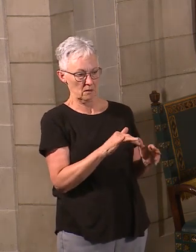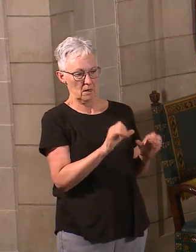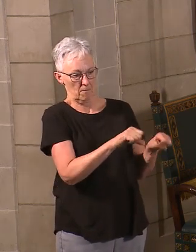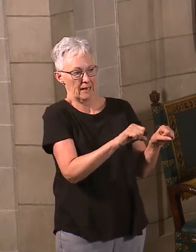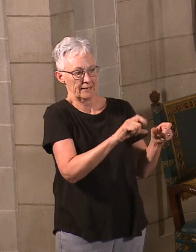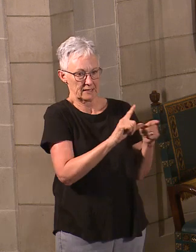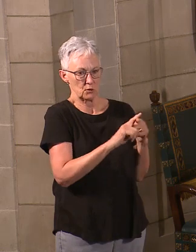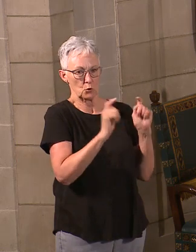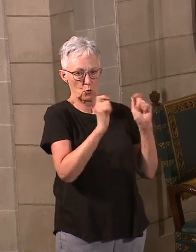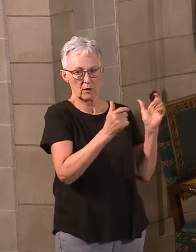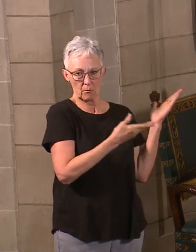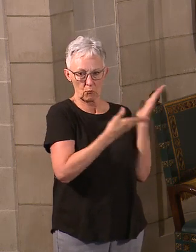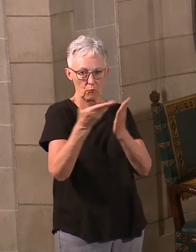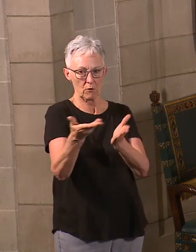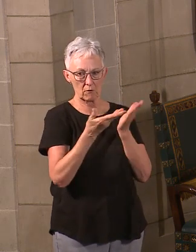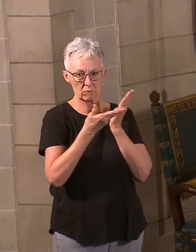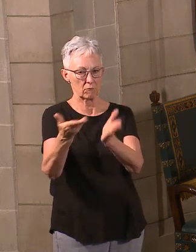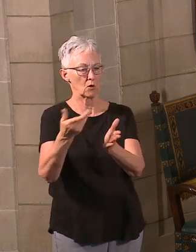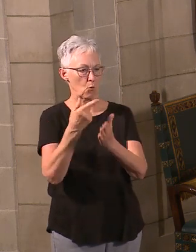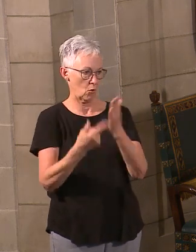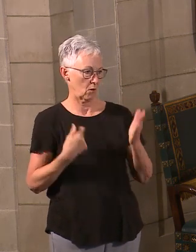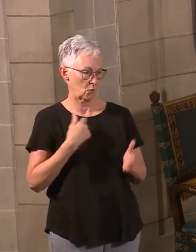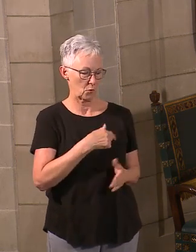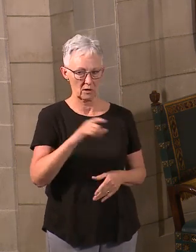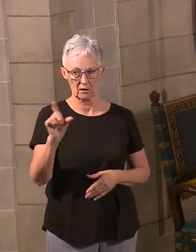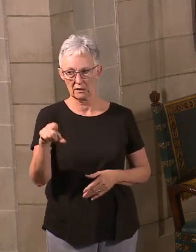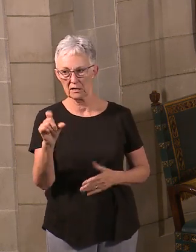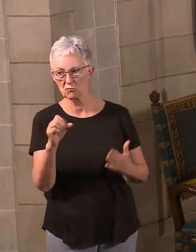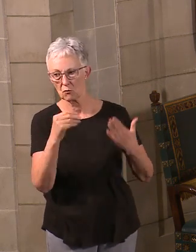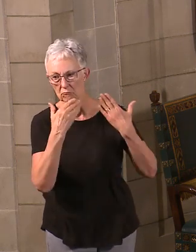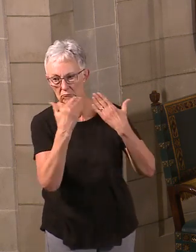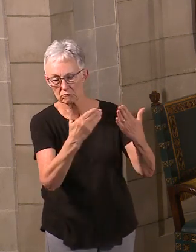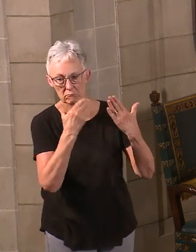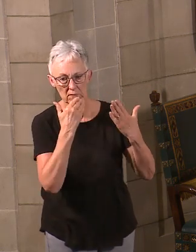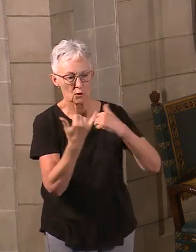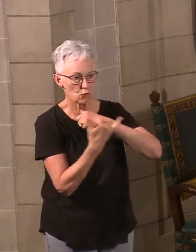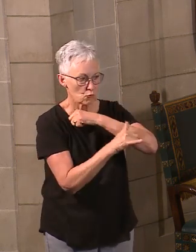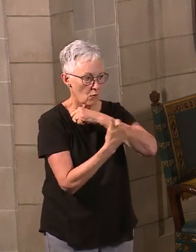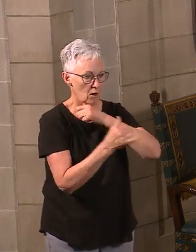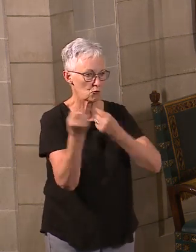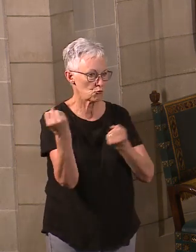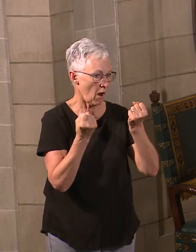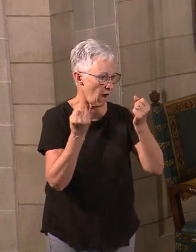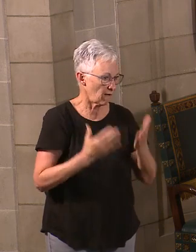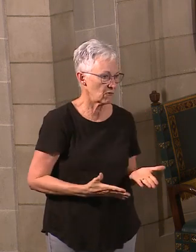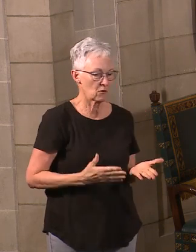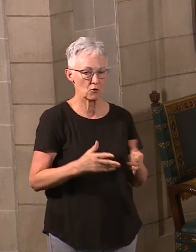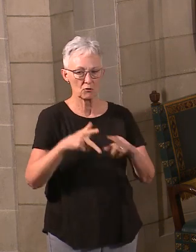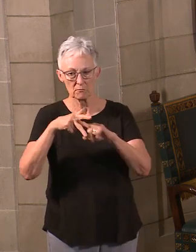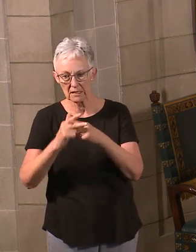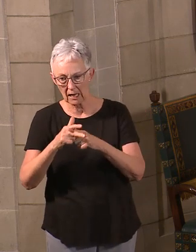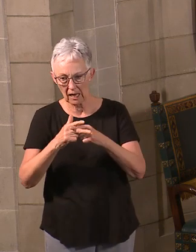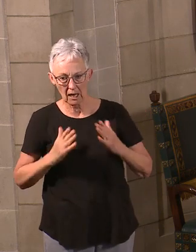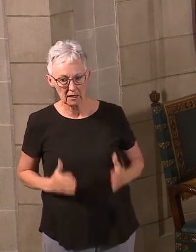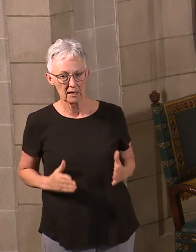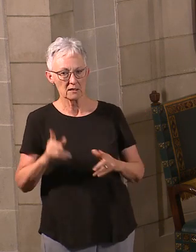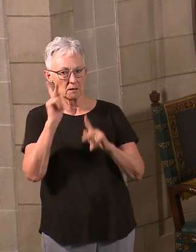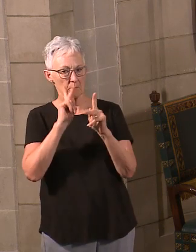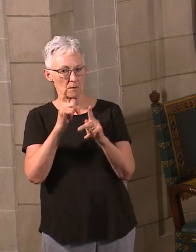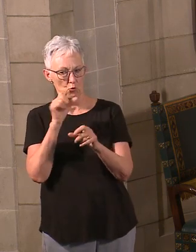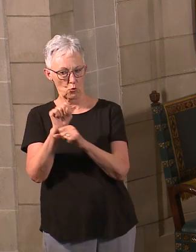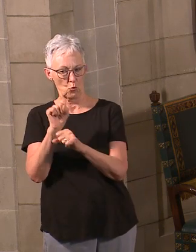backyard, and I want to say thank you very much to all the truck drivers, mechanics, office personnel at Werner Enterprises. We appreciate all that you're doing. God bless you.